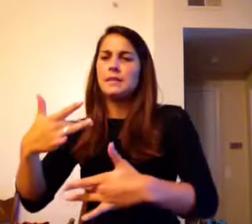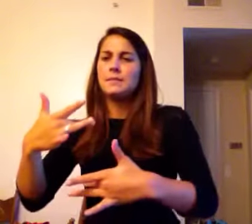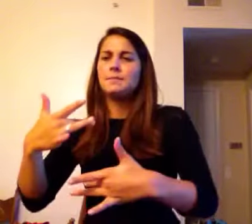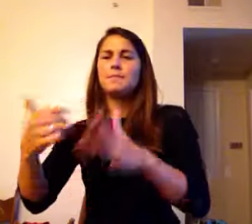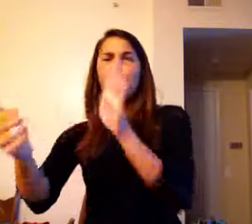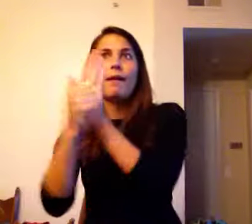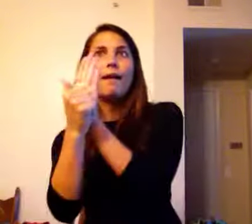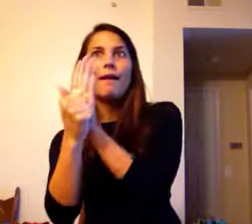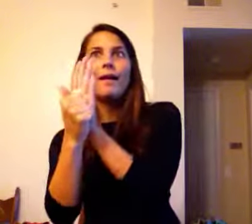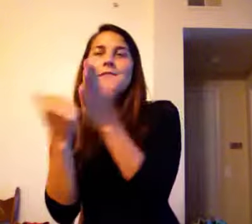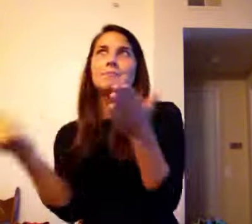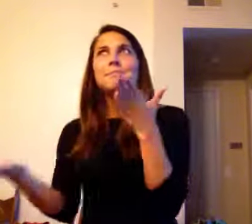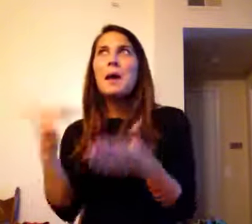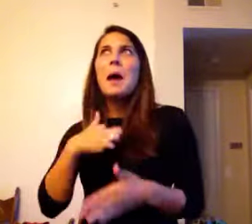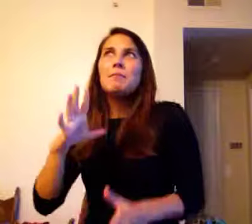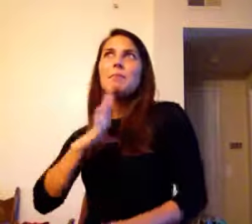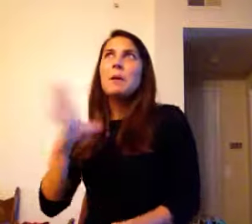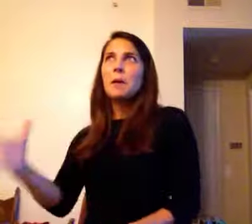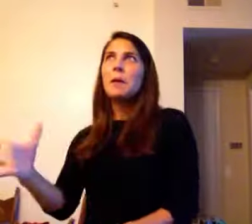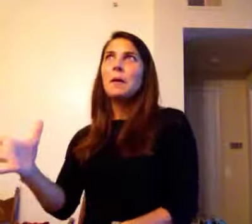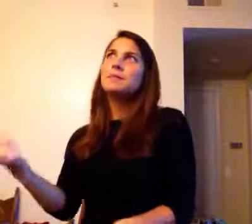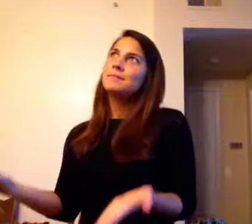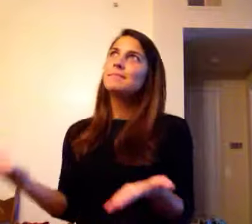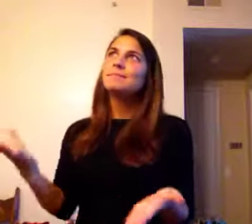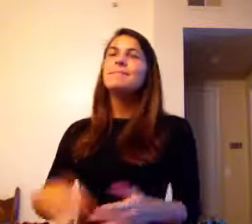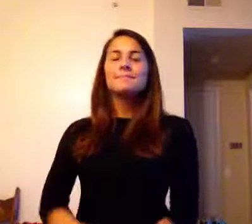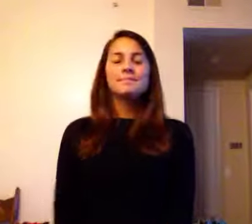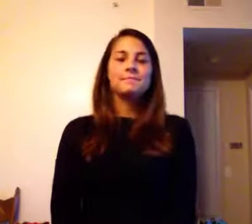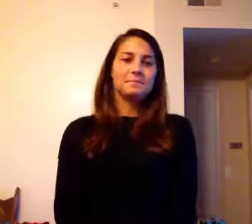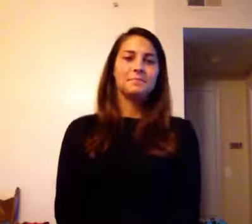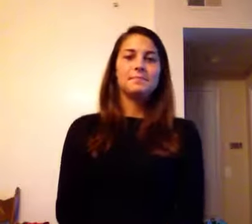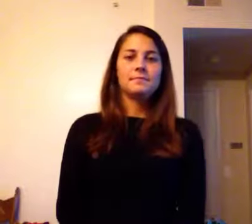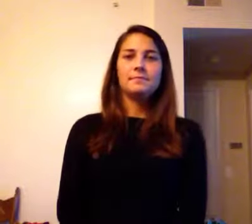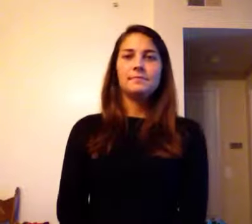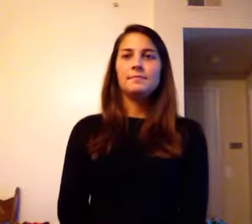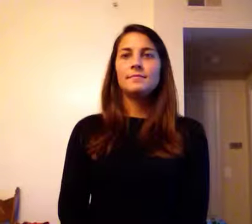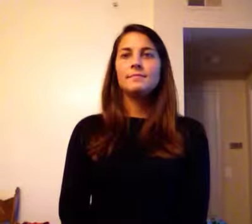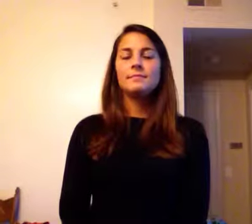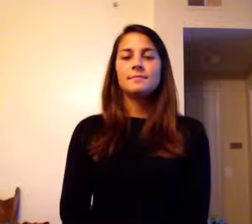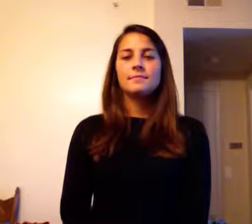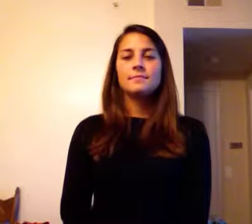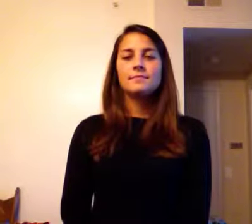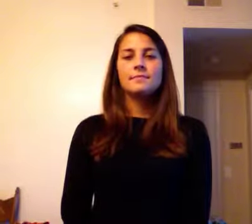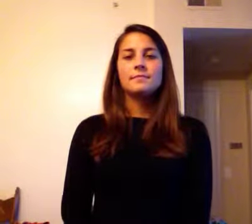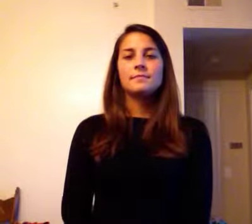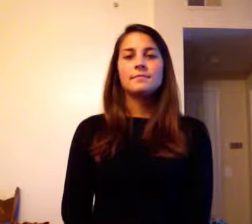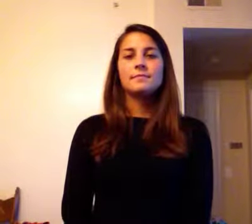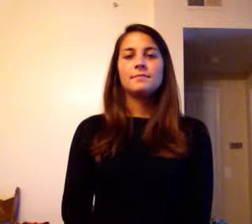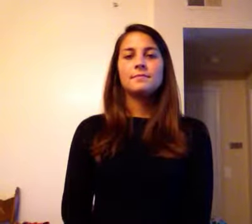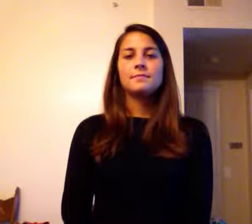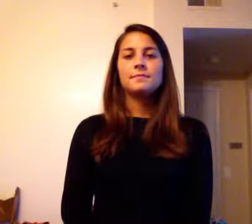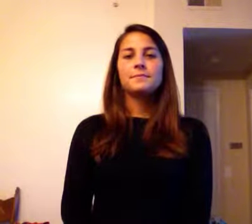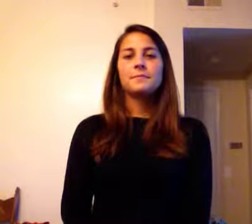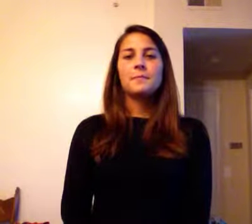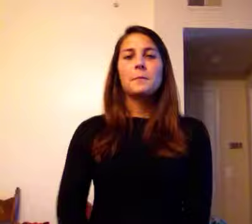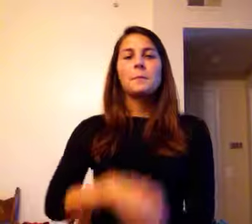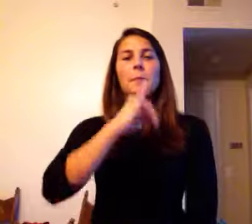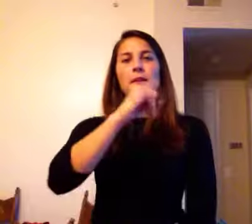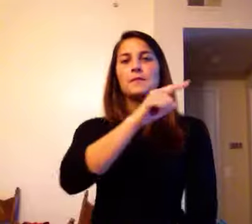she imagines she'll likely do well on this morning's assessment. Granted, Jill and Claire are similar in